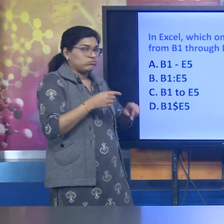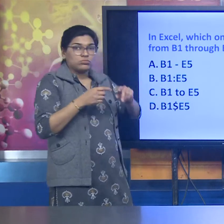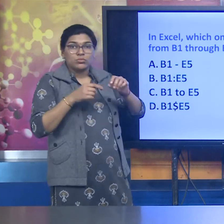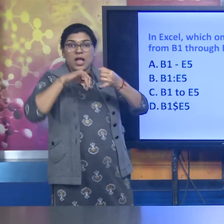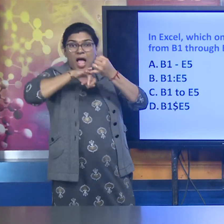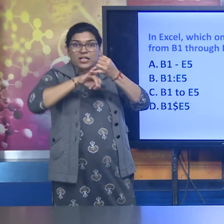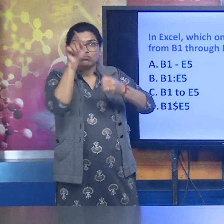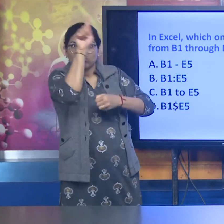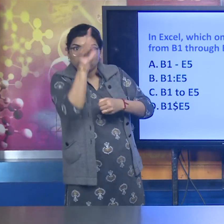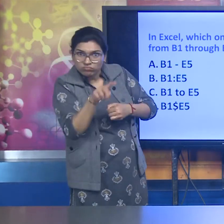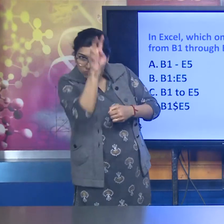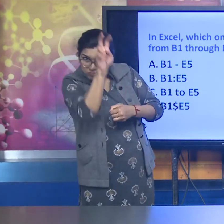E5.